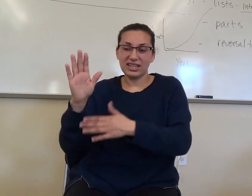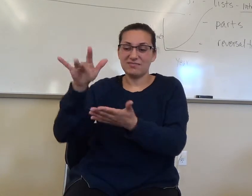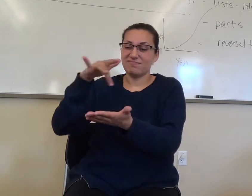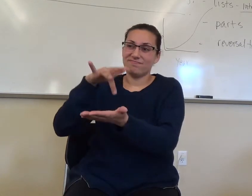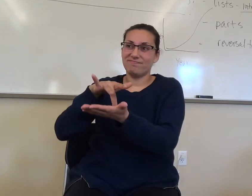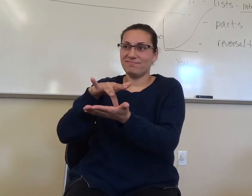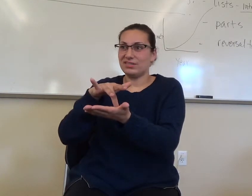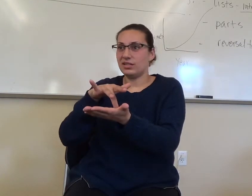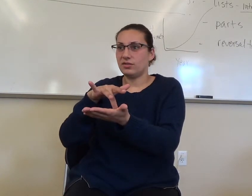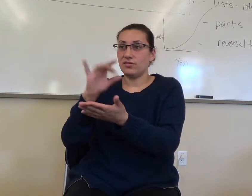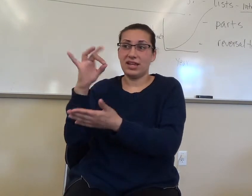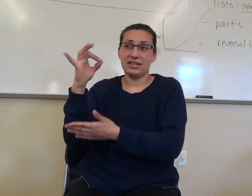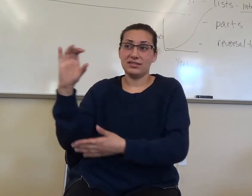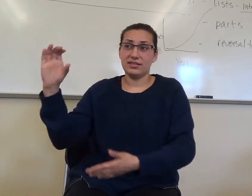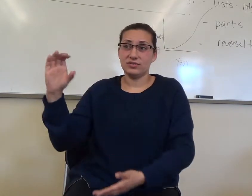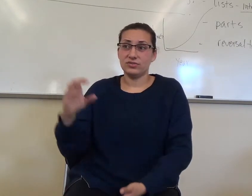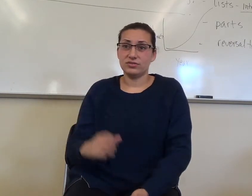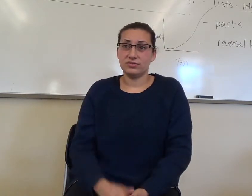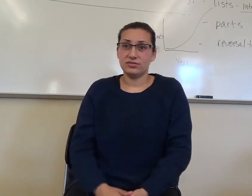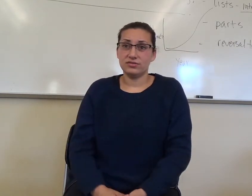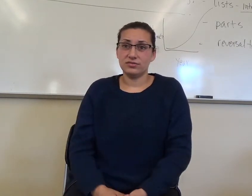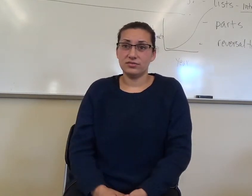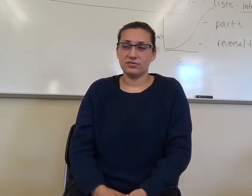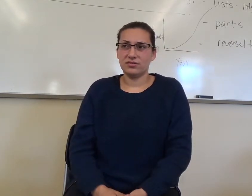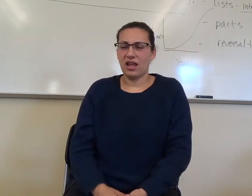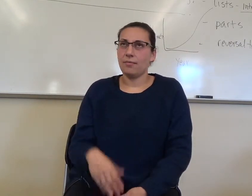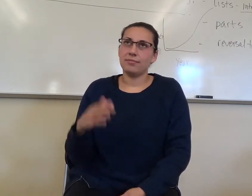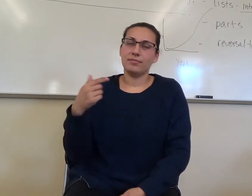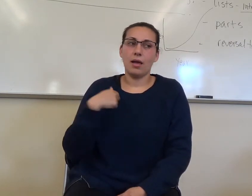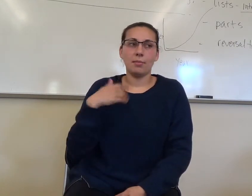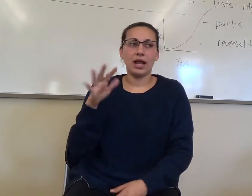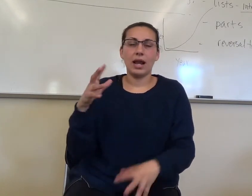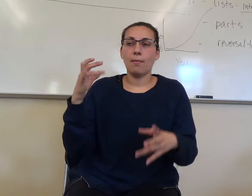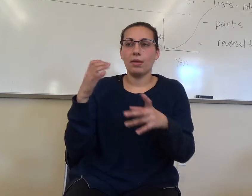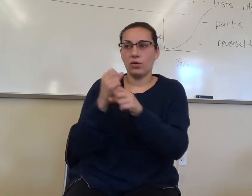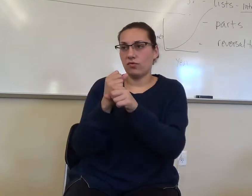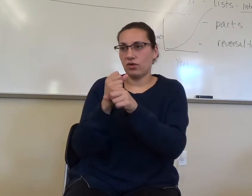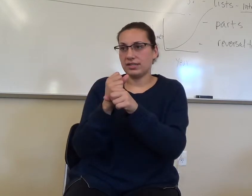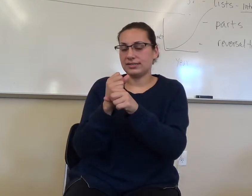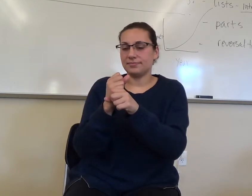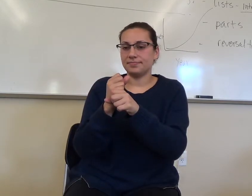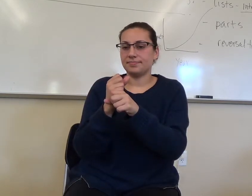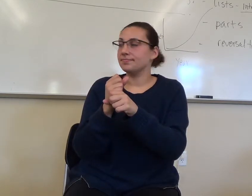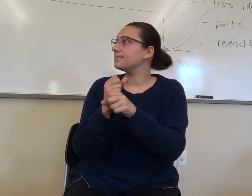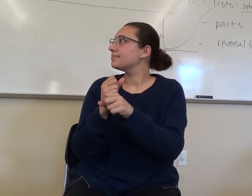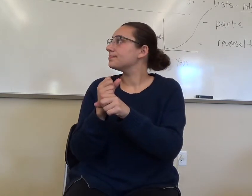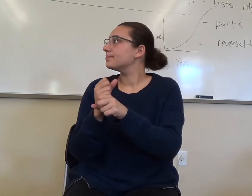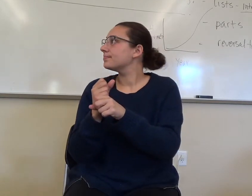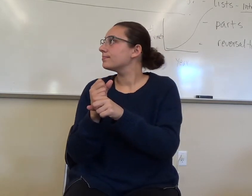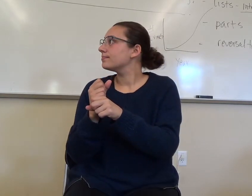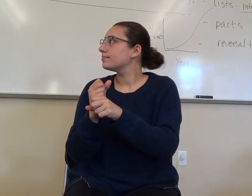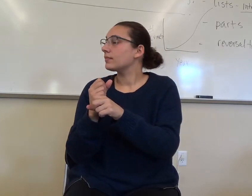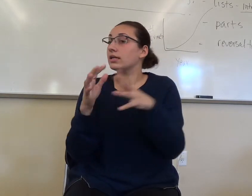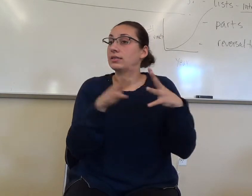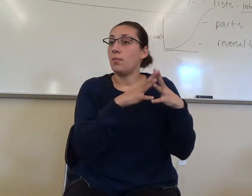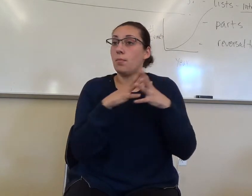1800s. I'm kind of paraphrasing what Yvonne said. As America